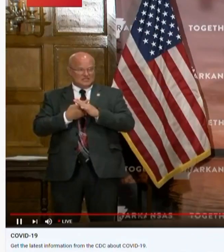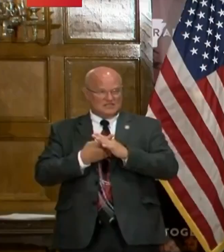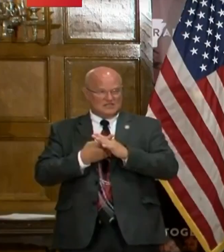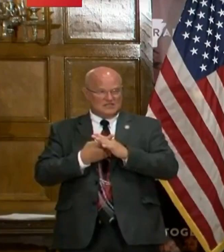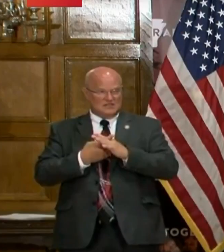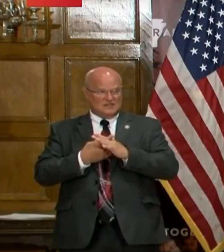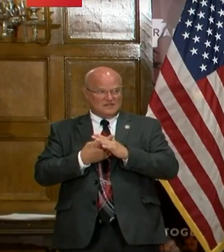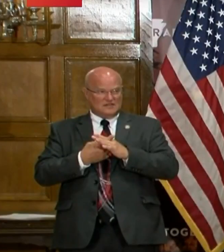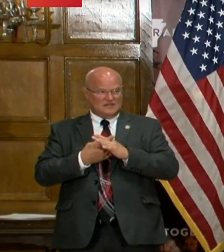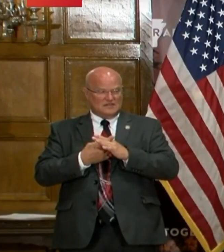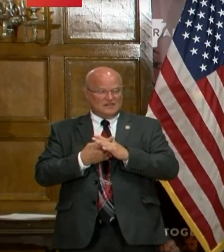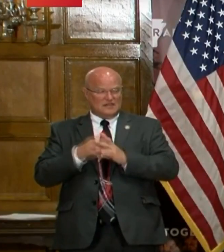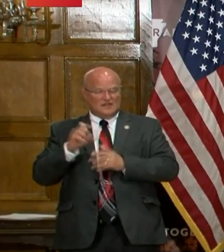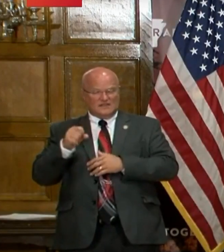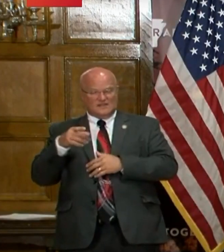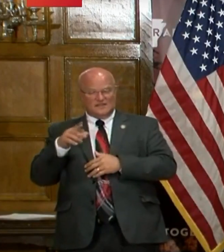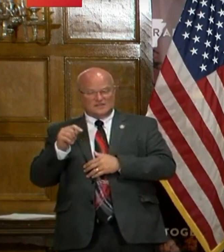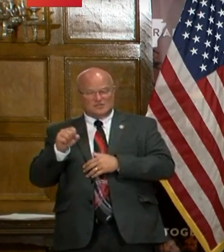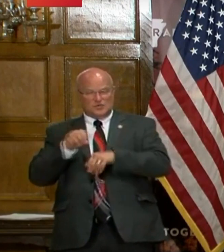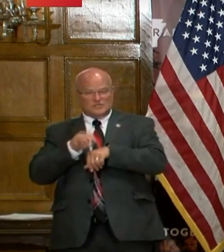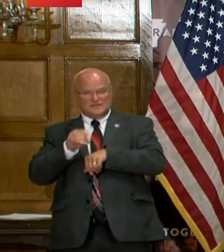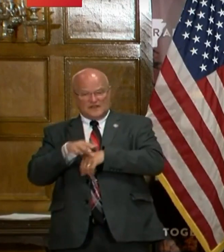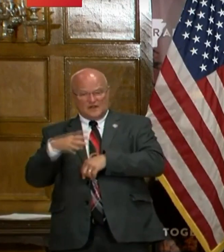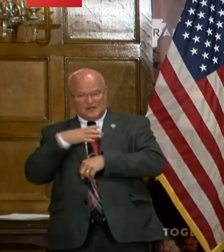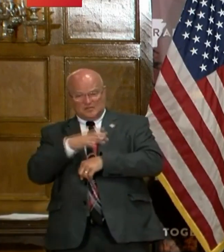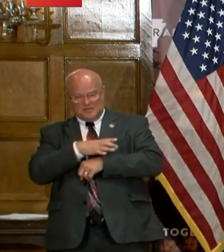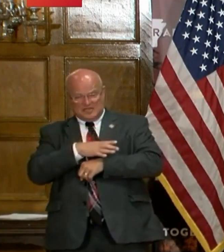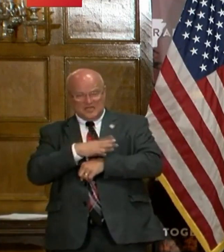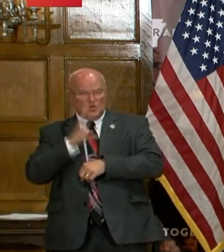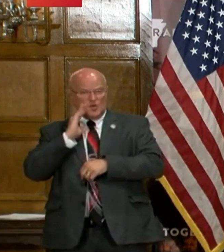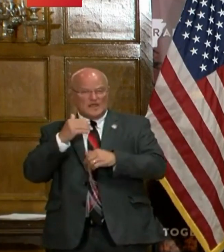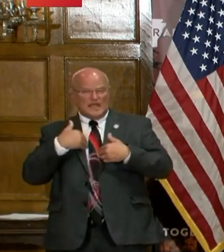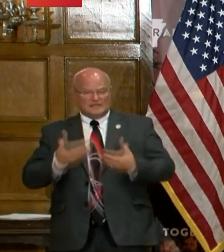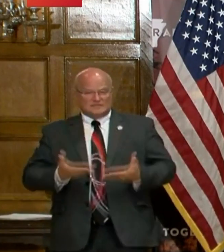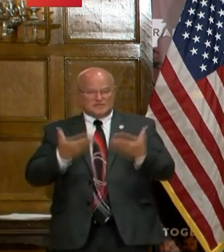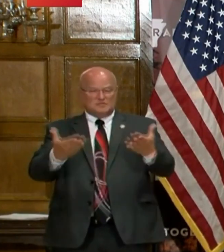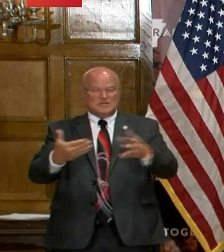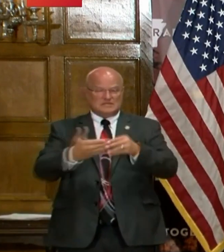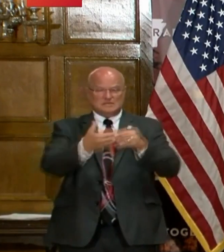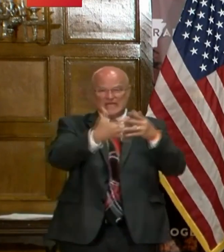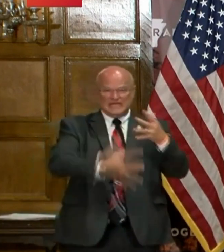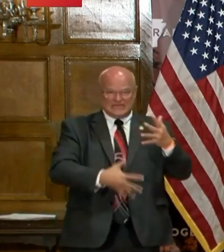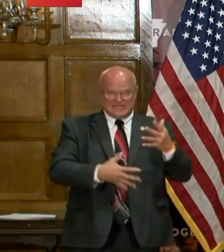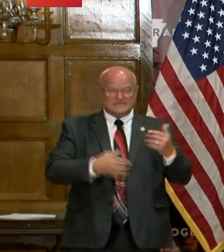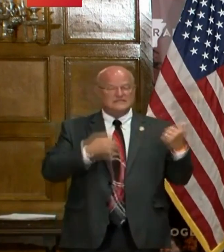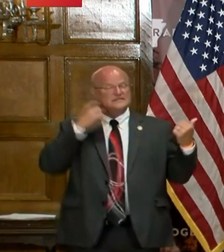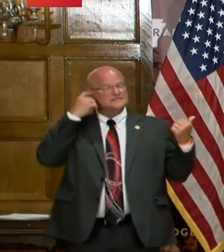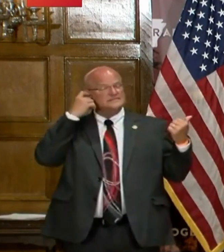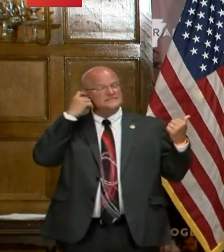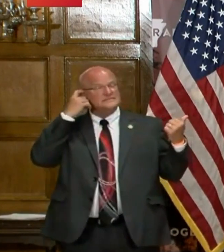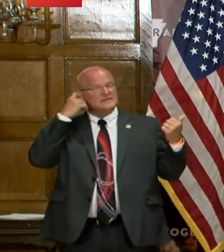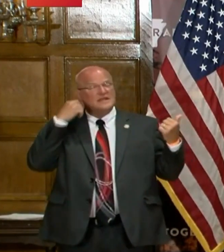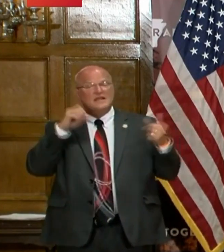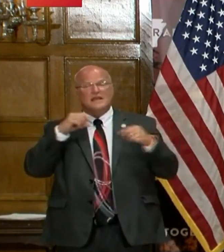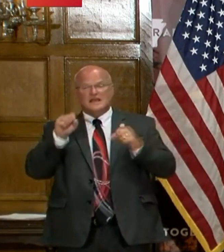from the sports advisory committee? Is there going to be some type of written guidelines that are issued, or what's kind of the status of that? No, the sports